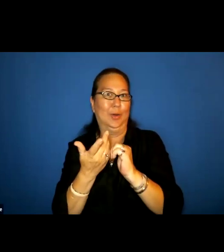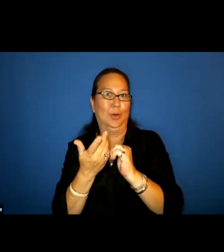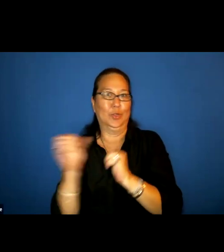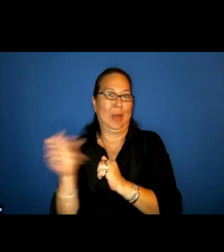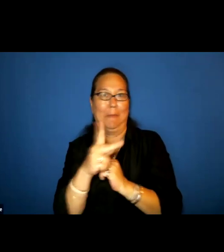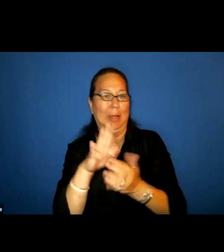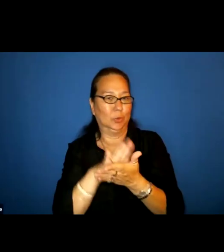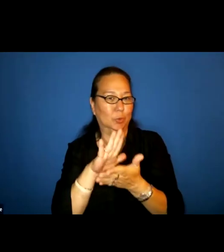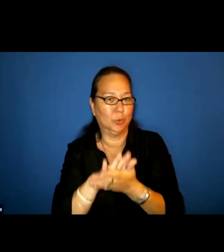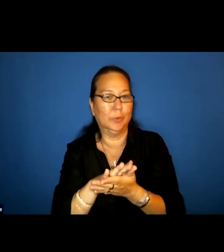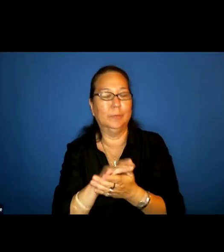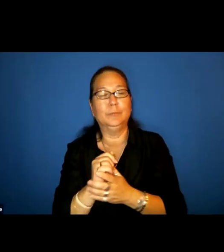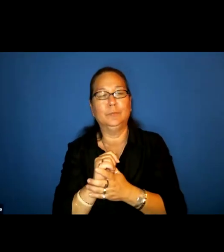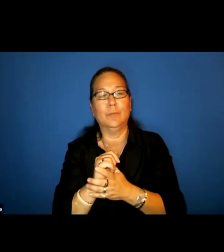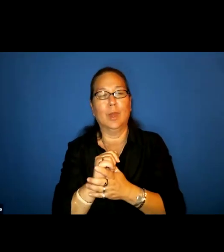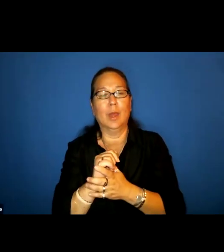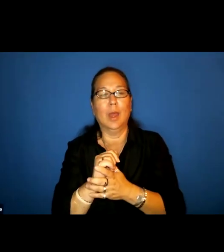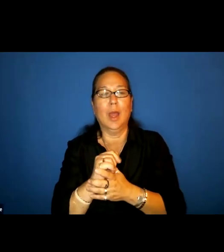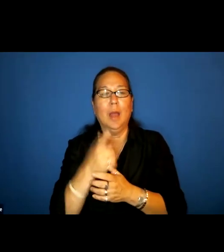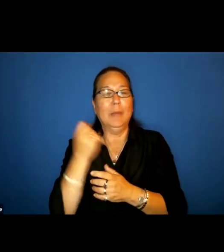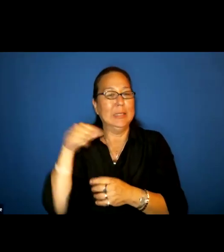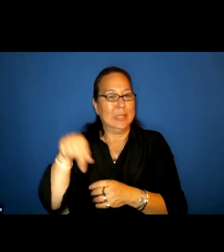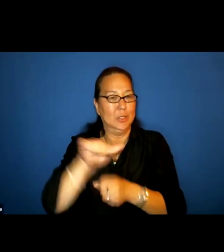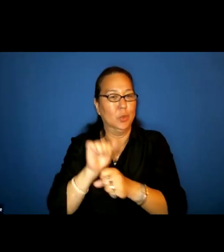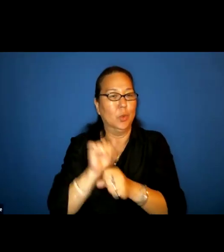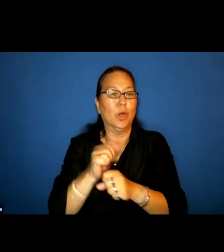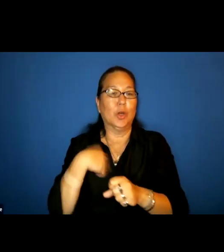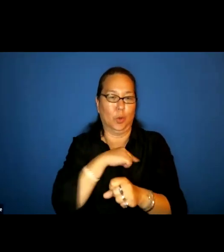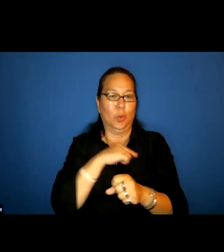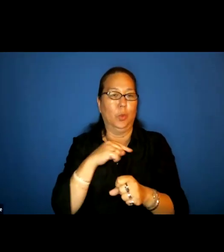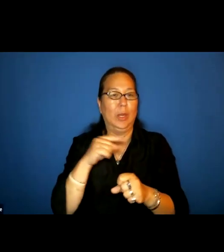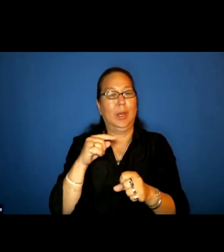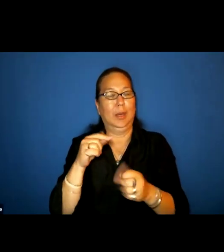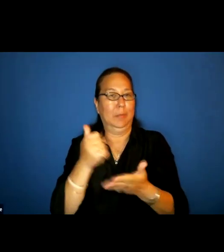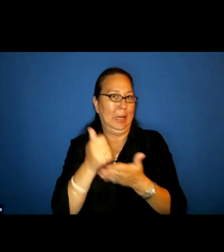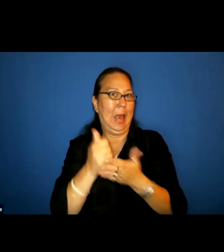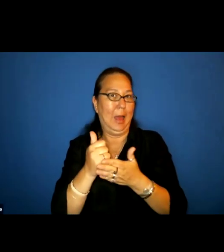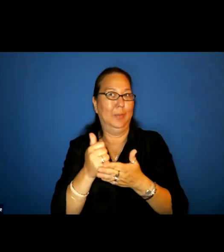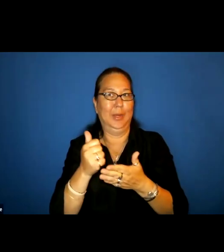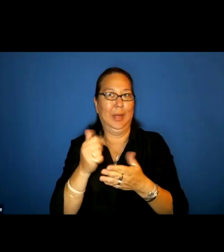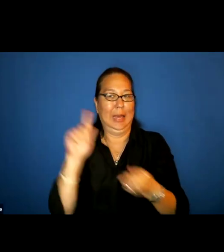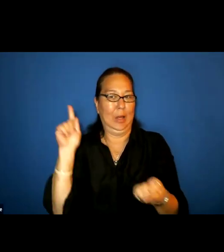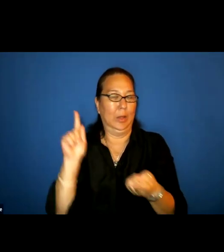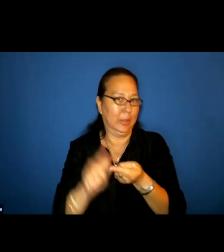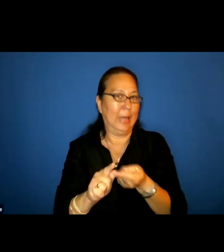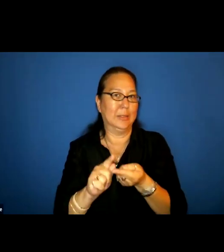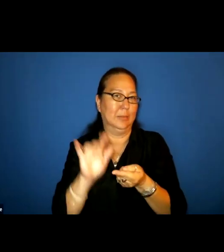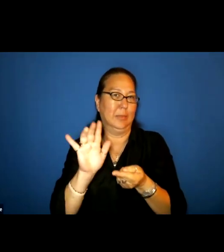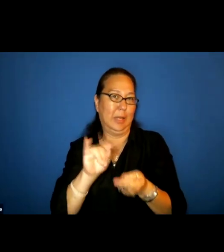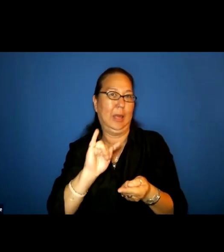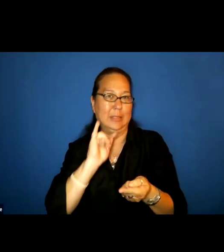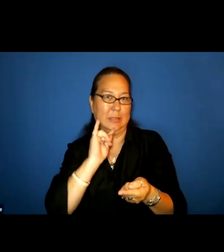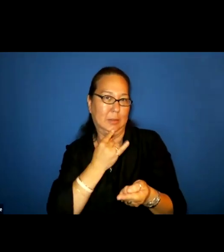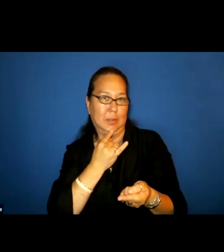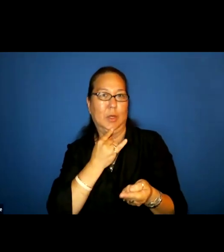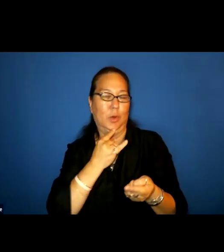are seeing it go up in the wrong direction. In school year 24-25, BPS chronic absenteeism rate declined